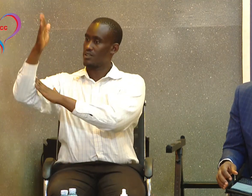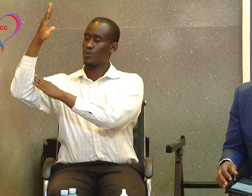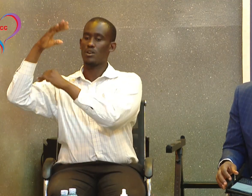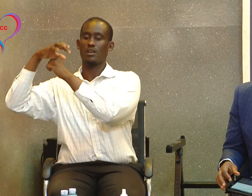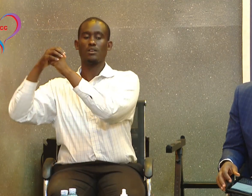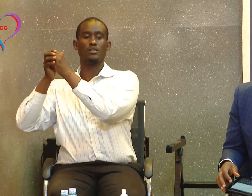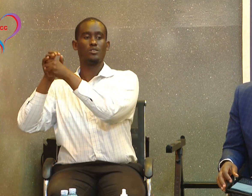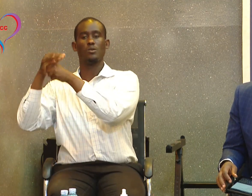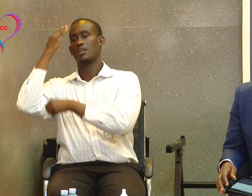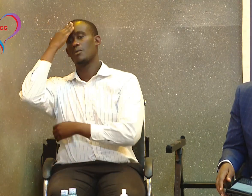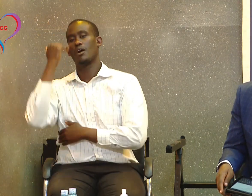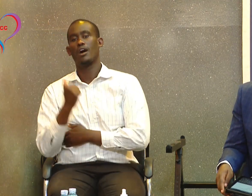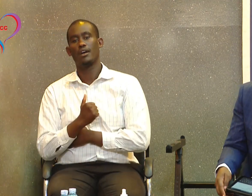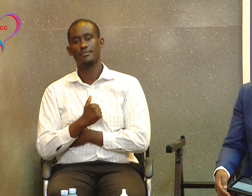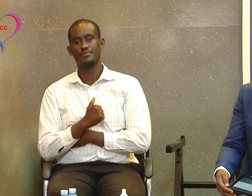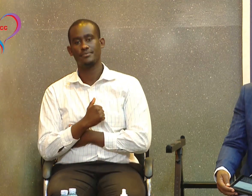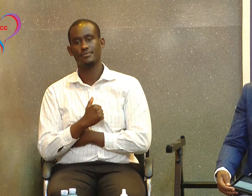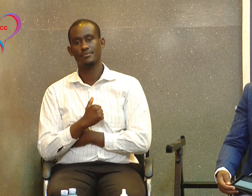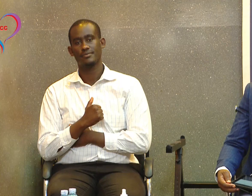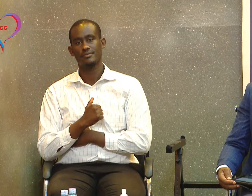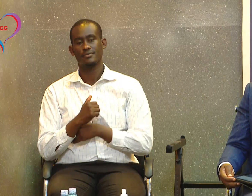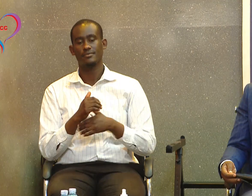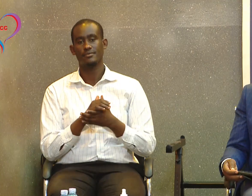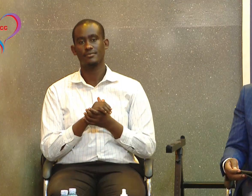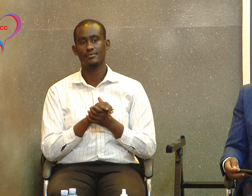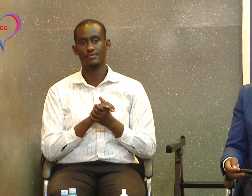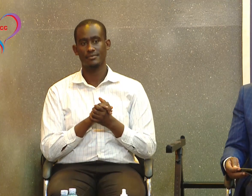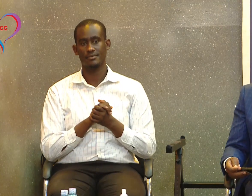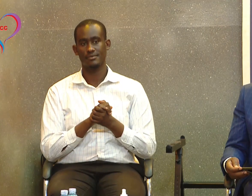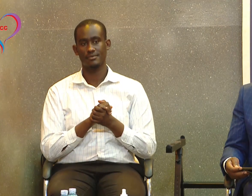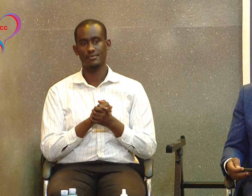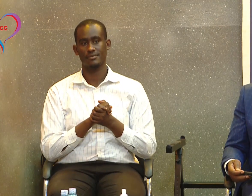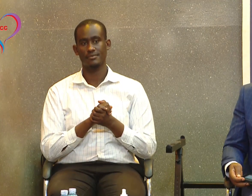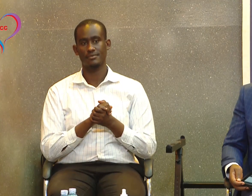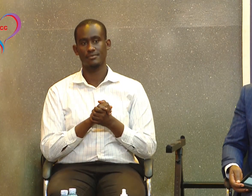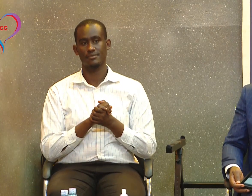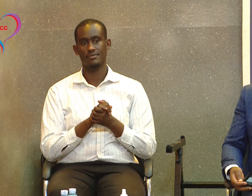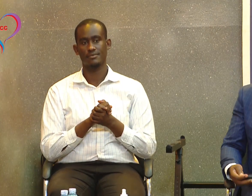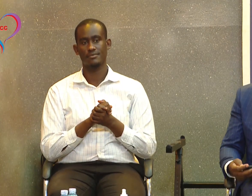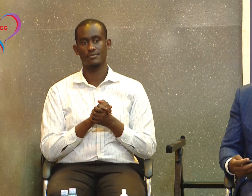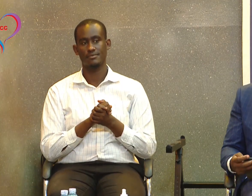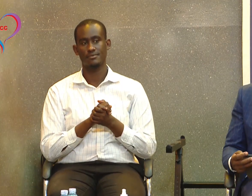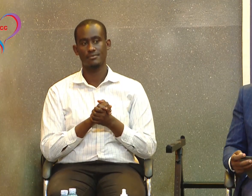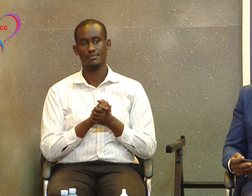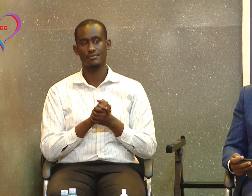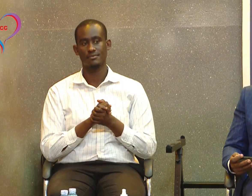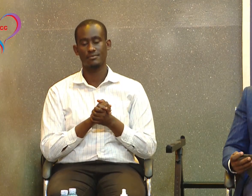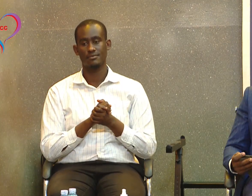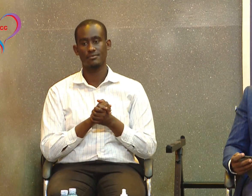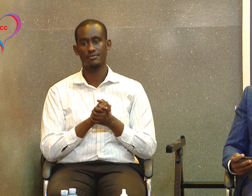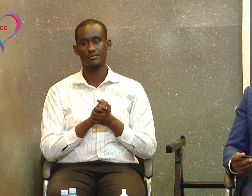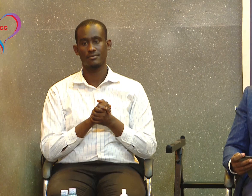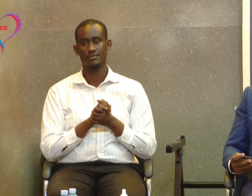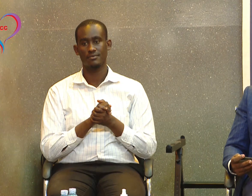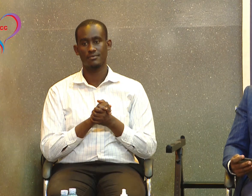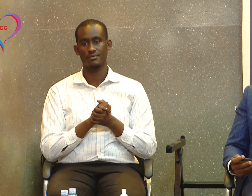is fulfilling its purpose as to why the manufacturer made it, you also as a person sitting on it has a